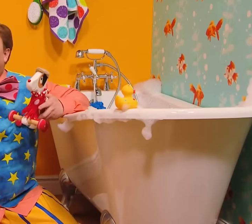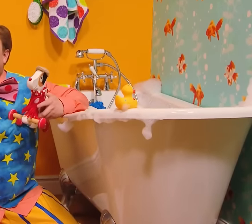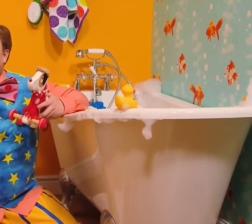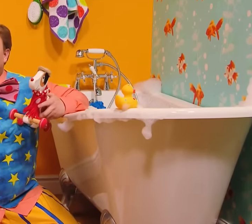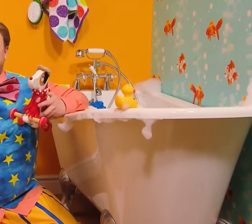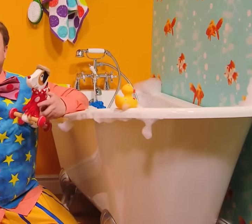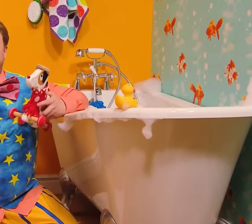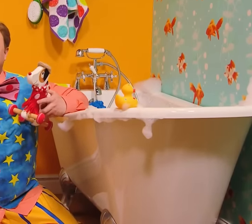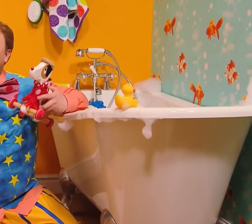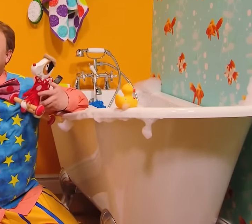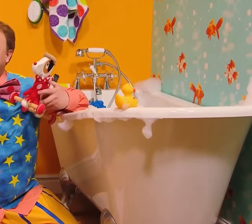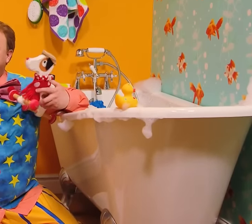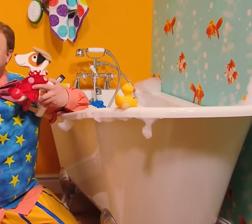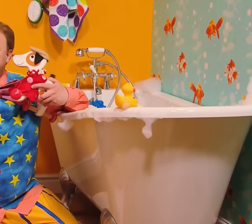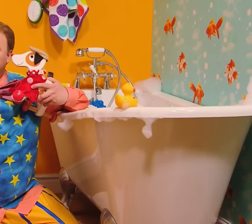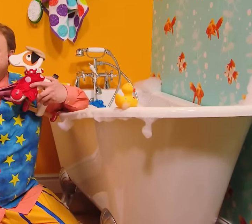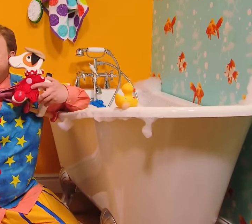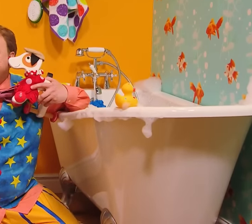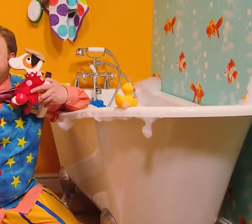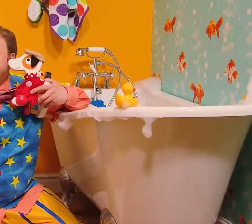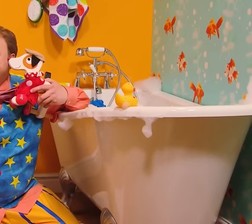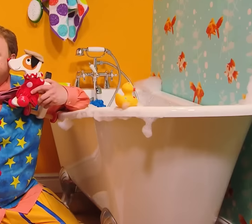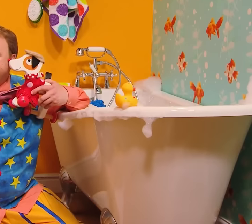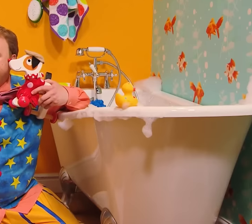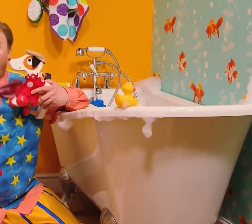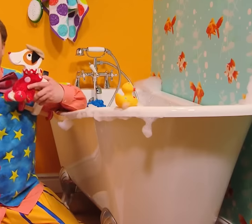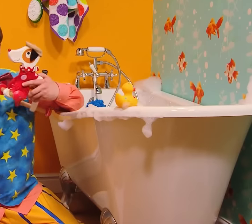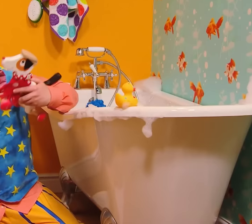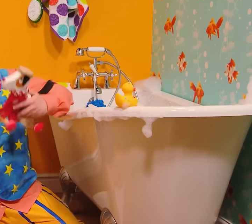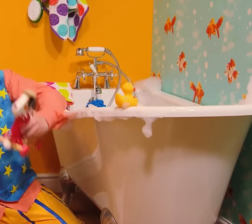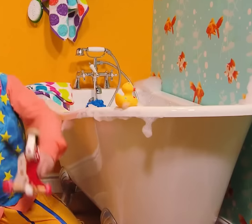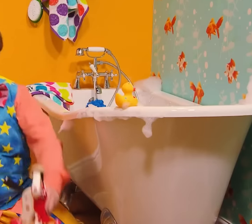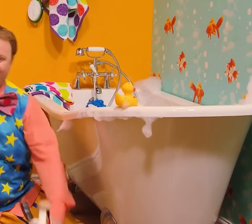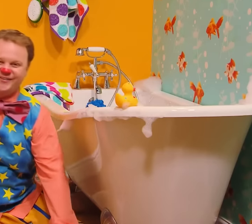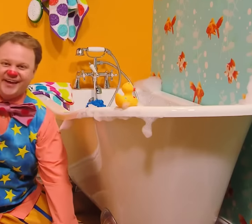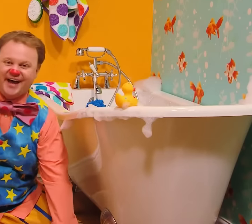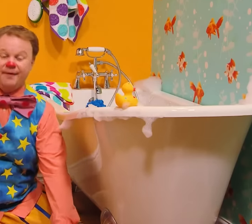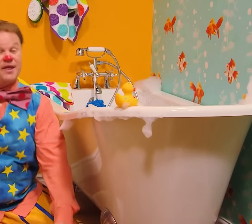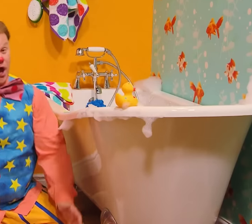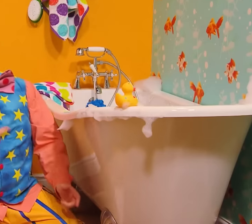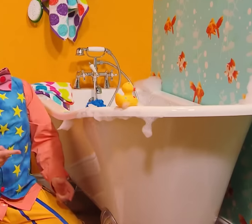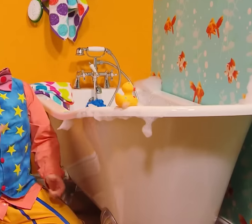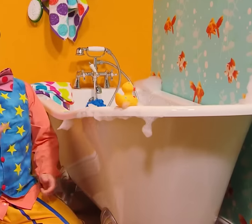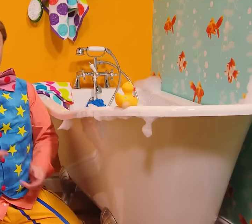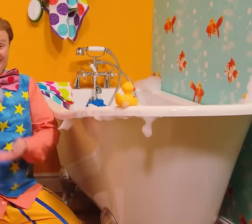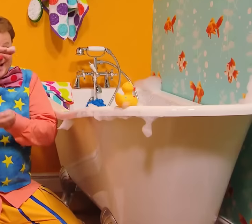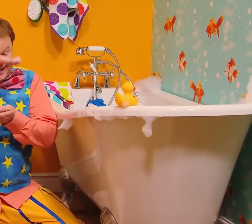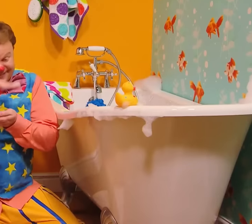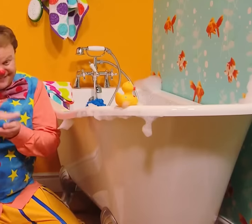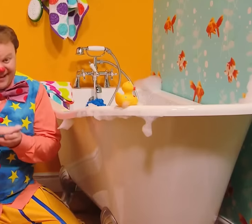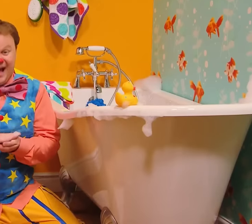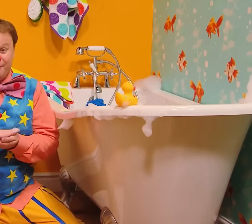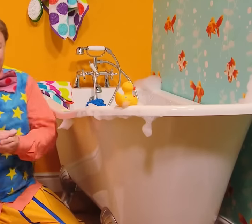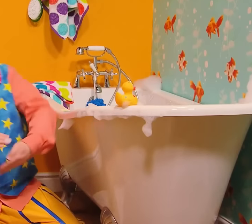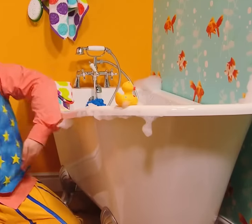Oh, of course. We made a sandwich in